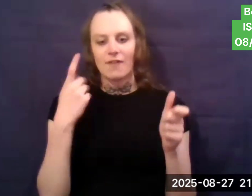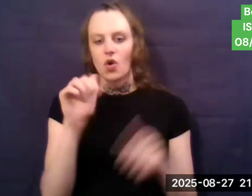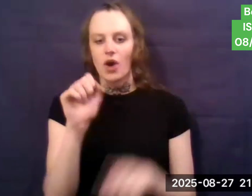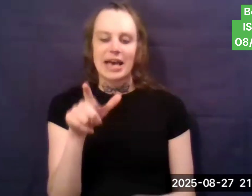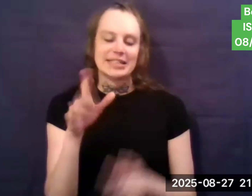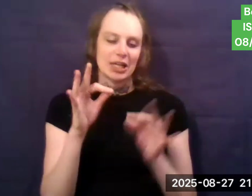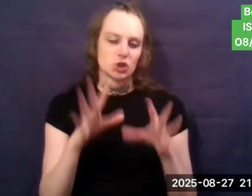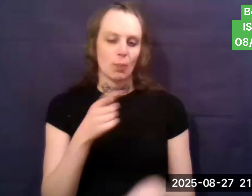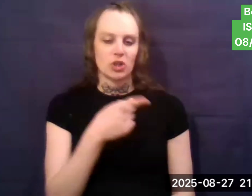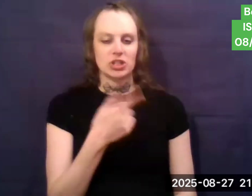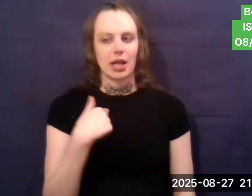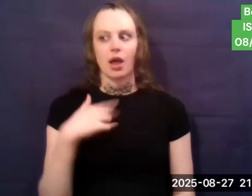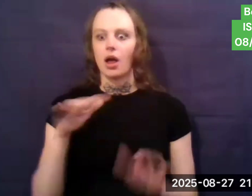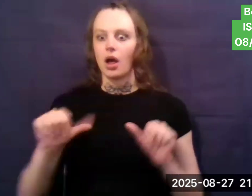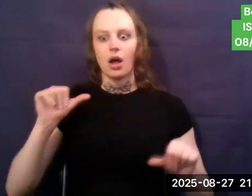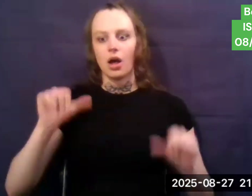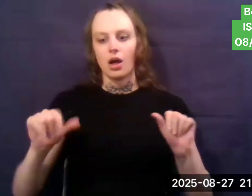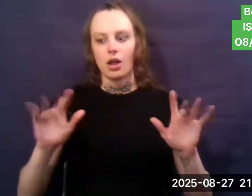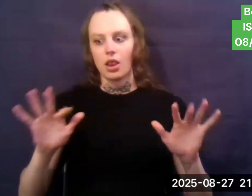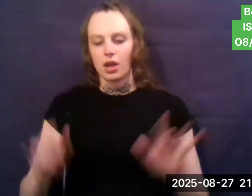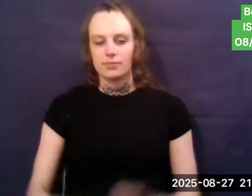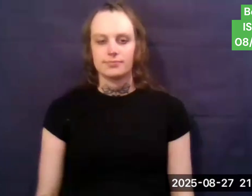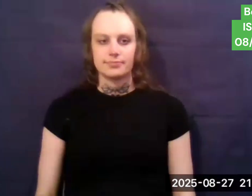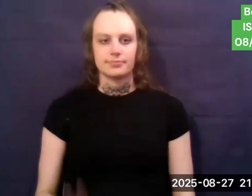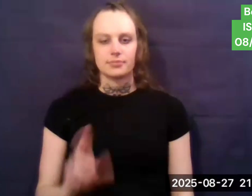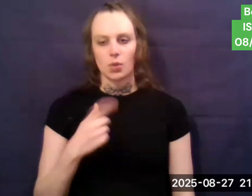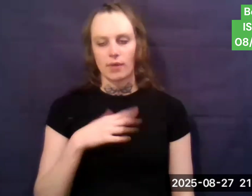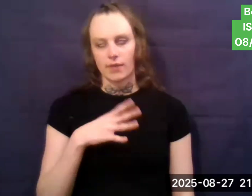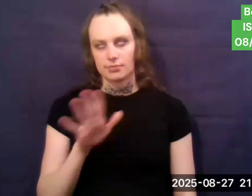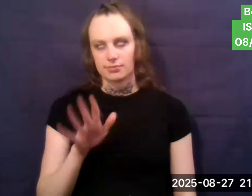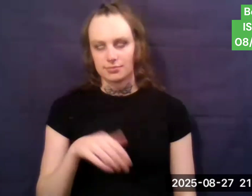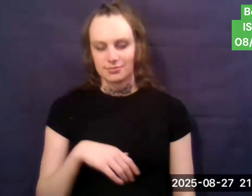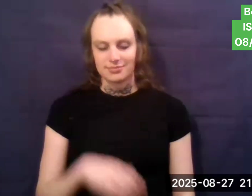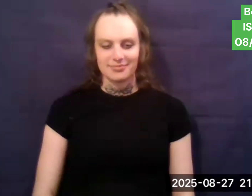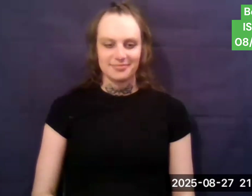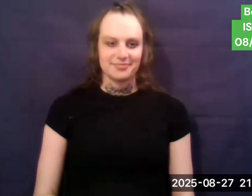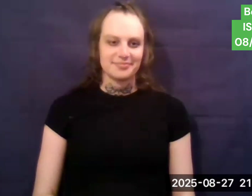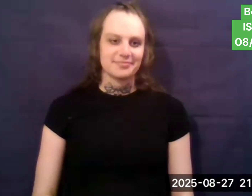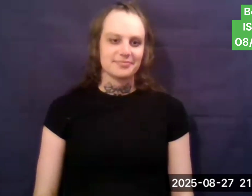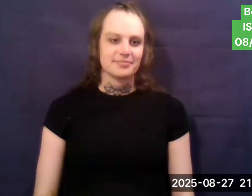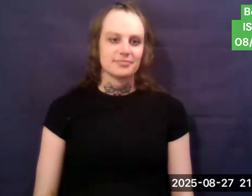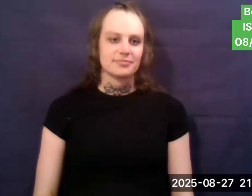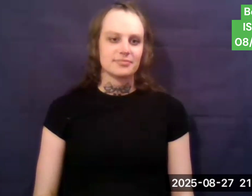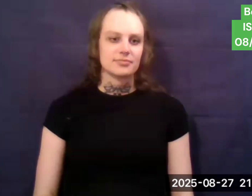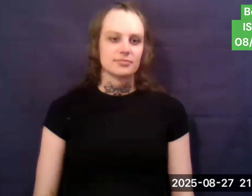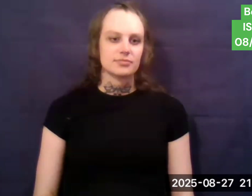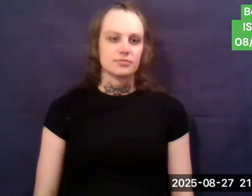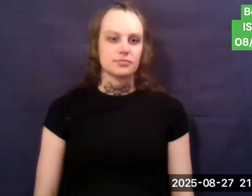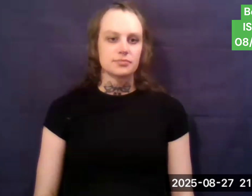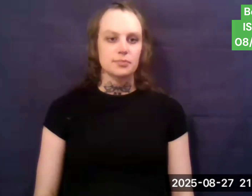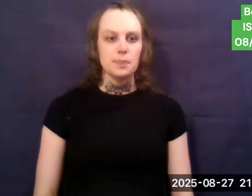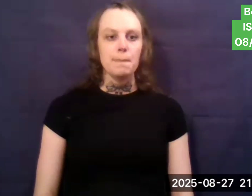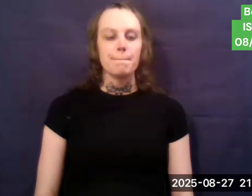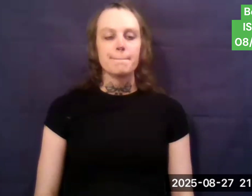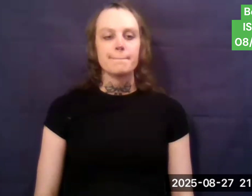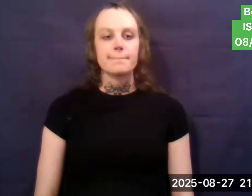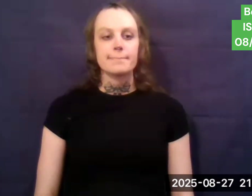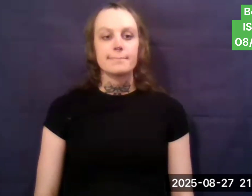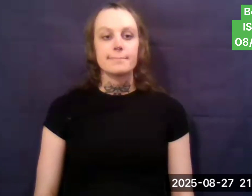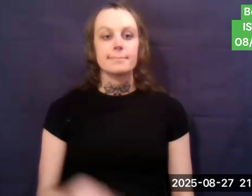the? And yeah, so, um, you know, by the grace of